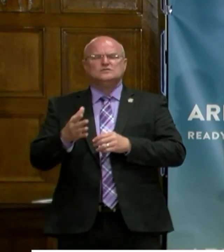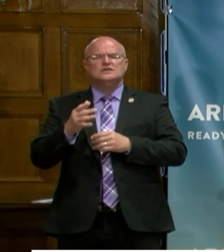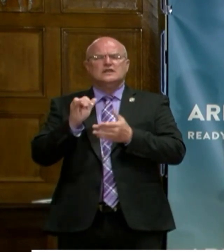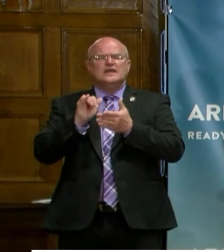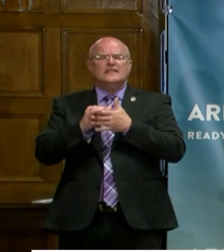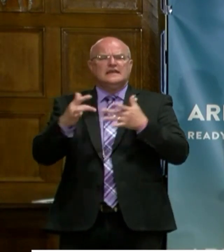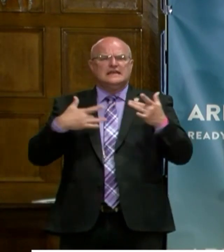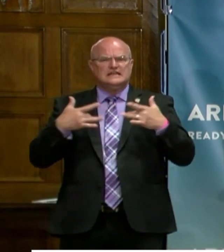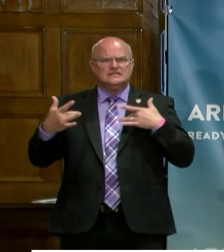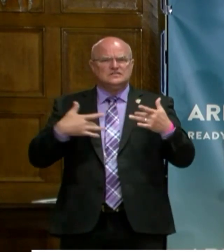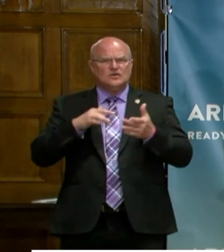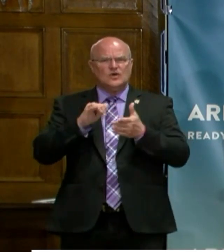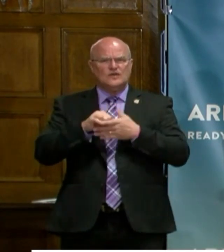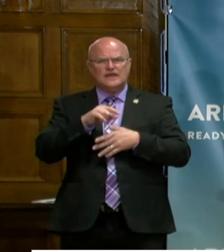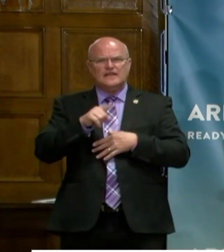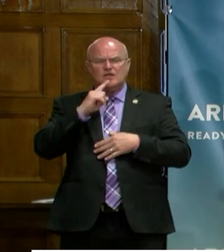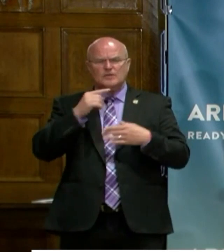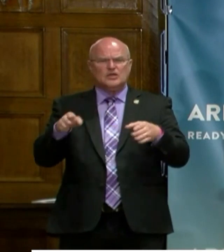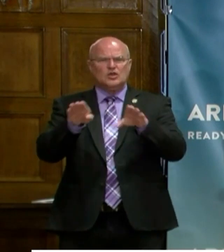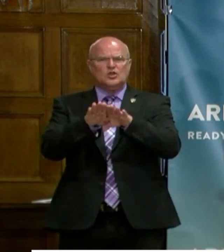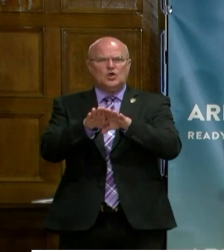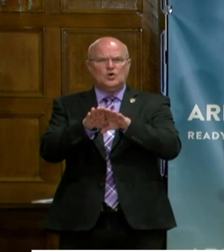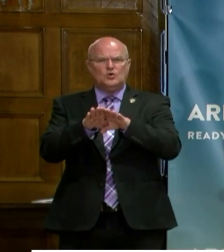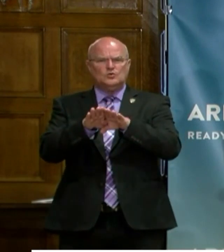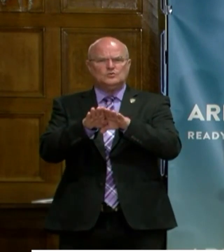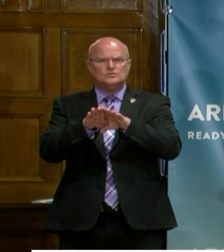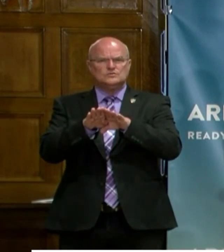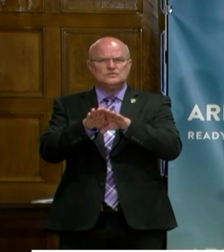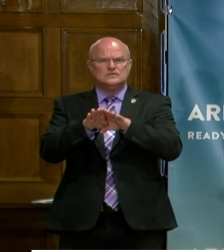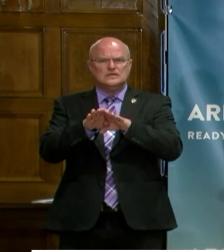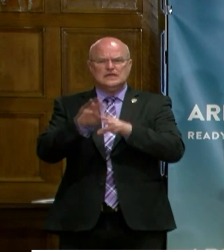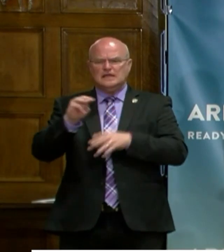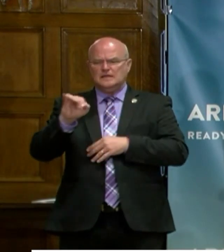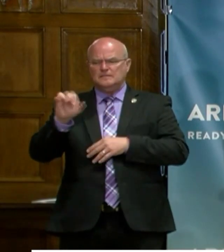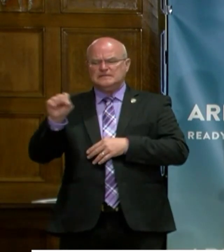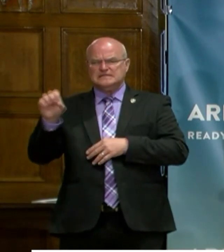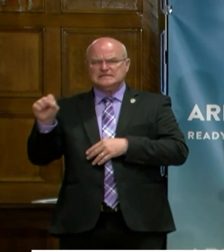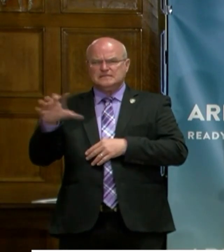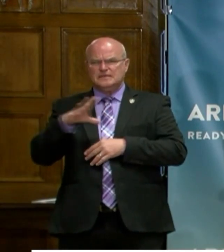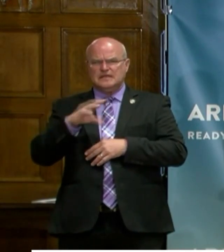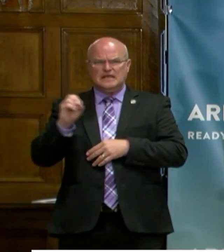concern was that they were being closed in Mississippi and